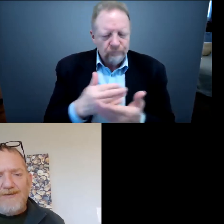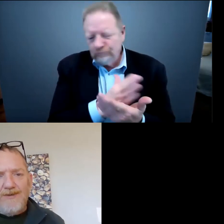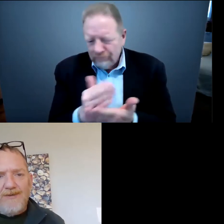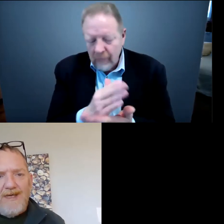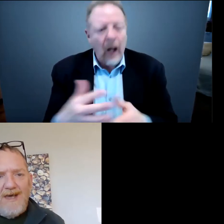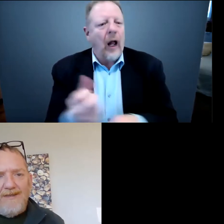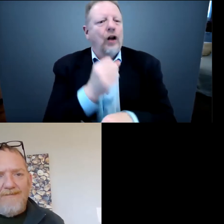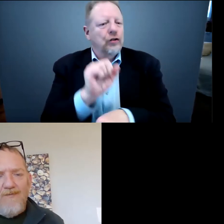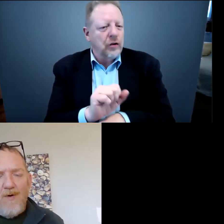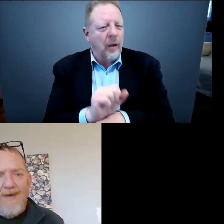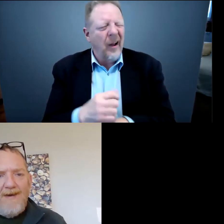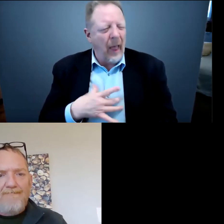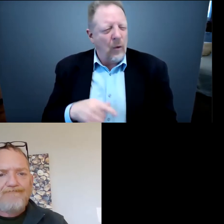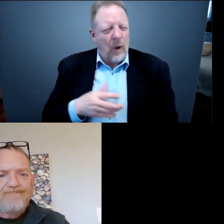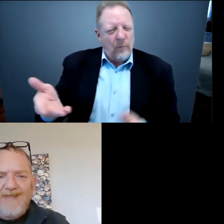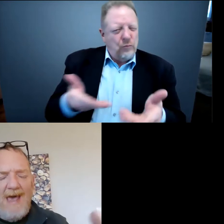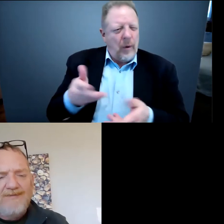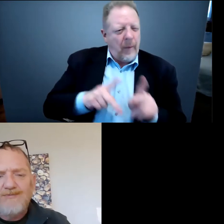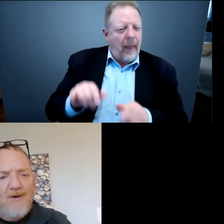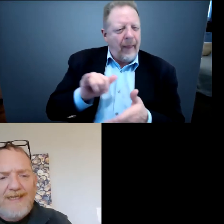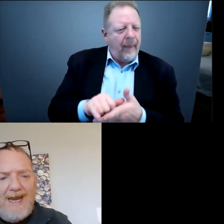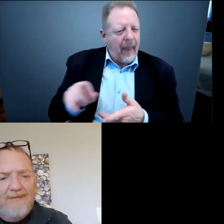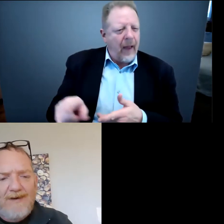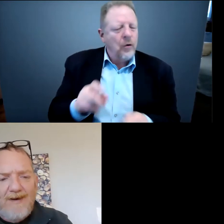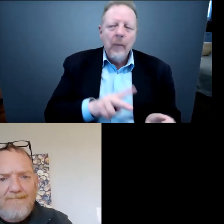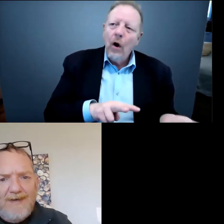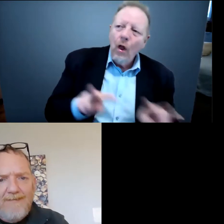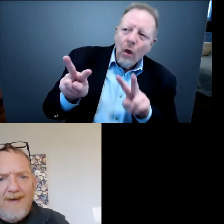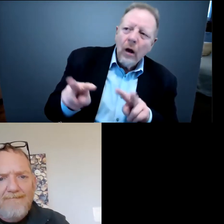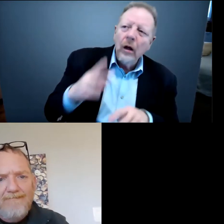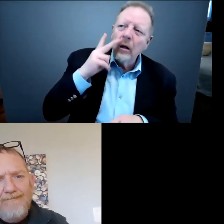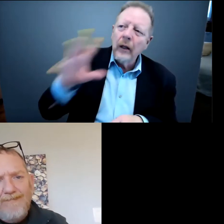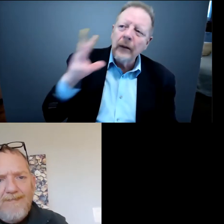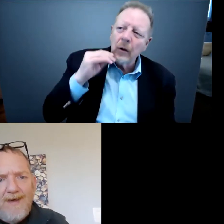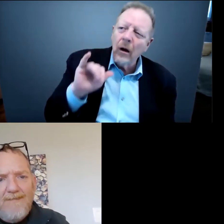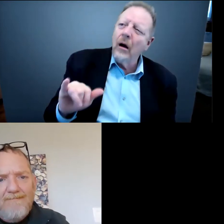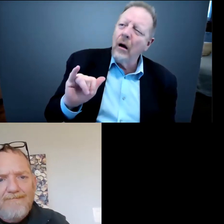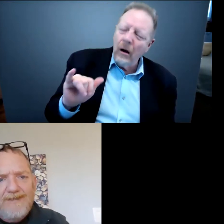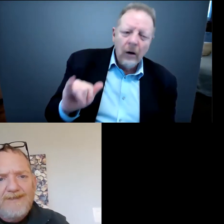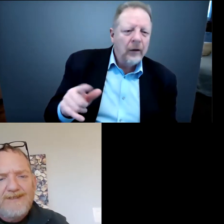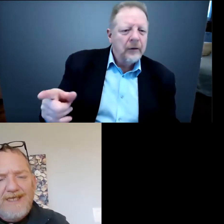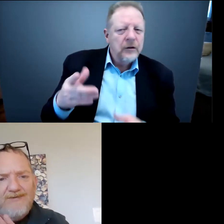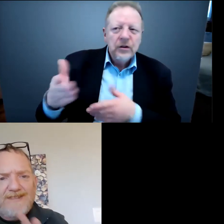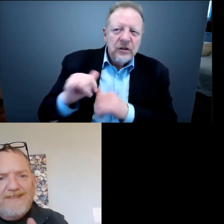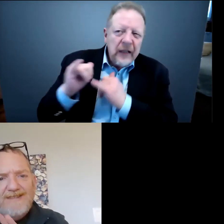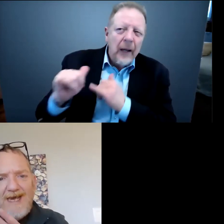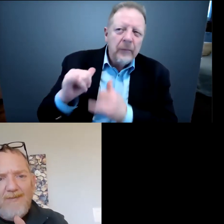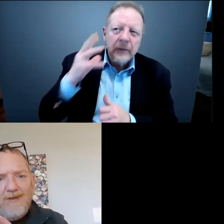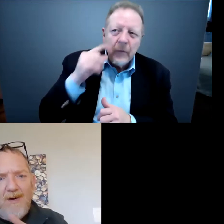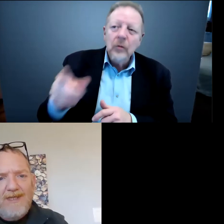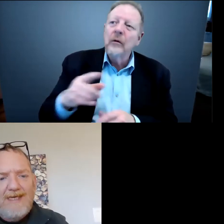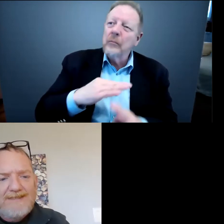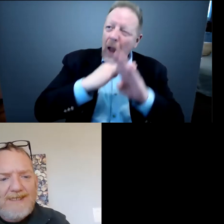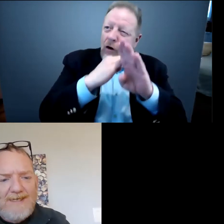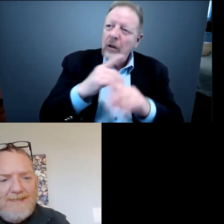and answer kind of format. Just throwing that out there. I'm just interested to see how